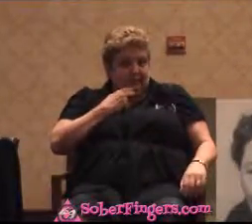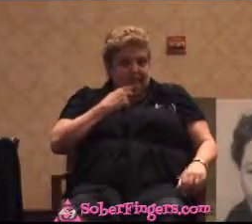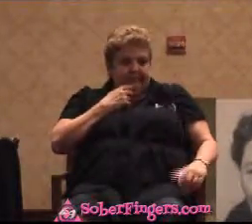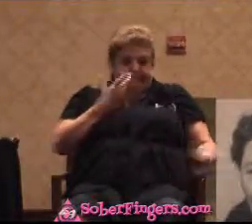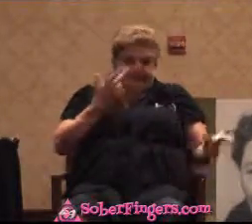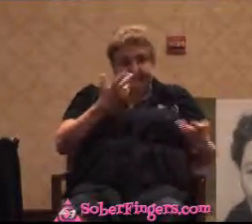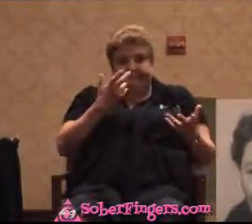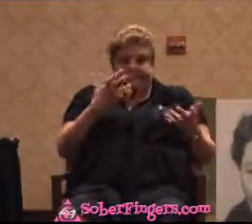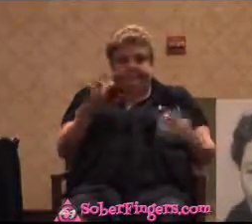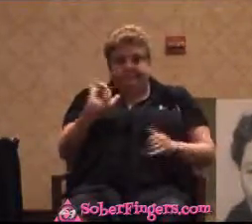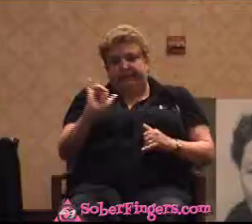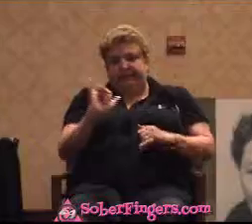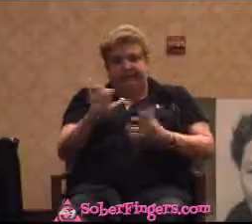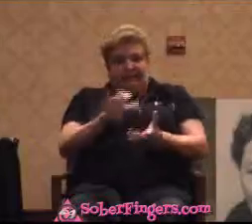point.